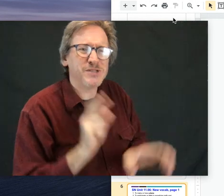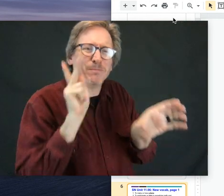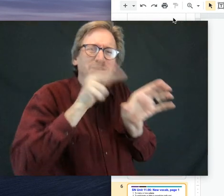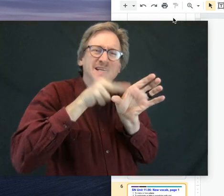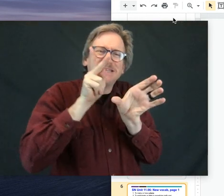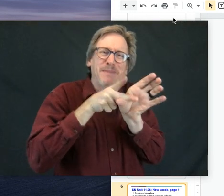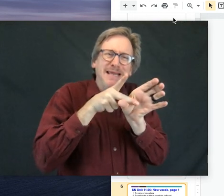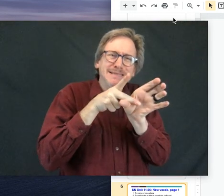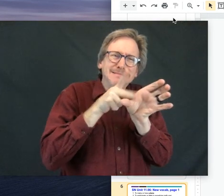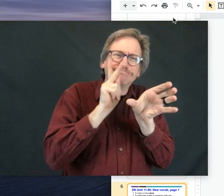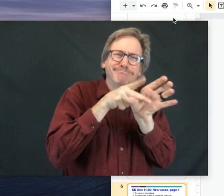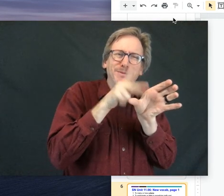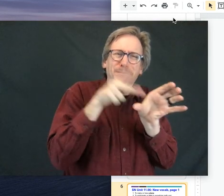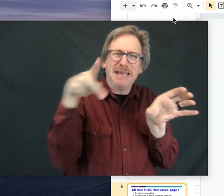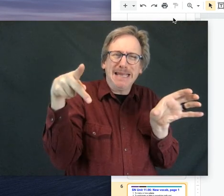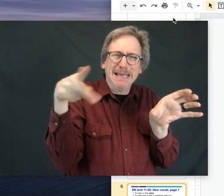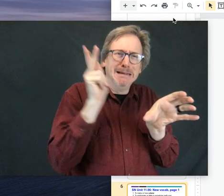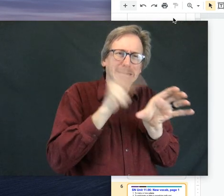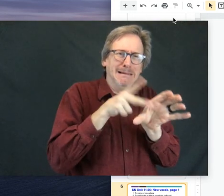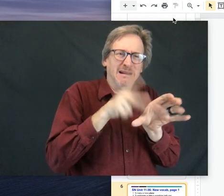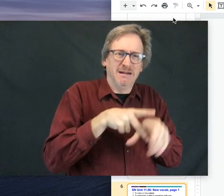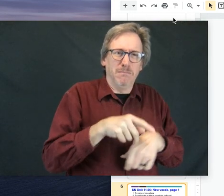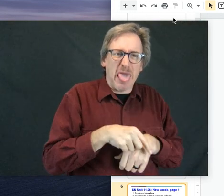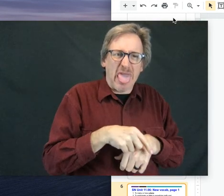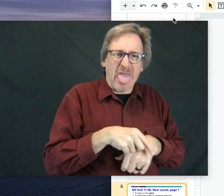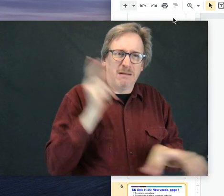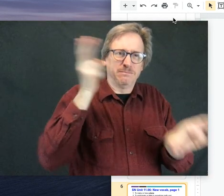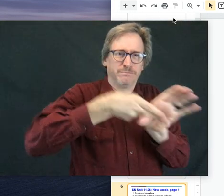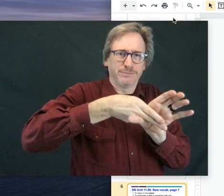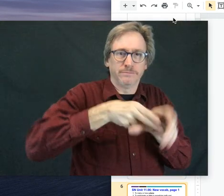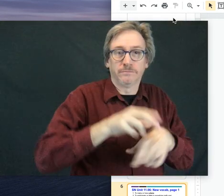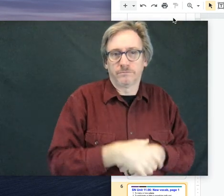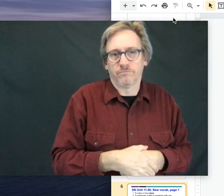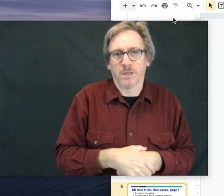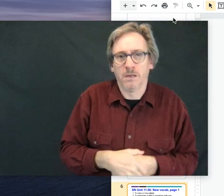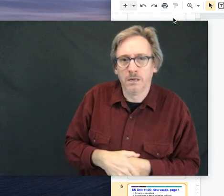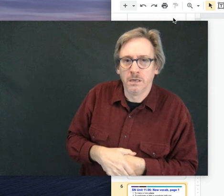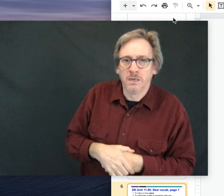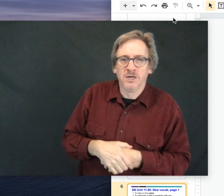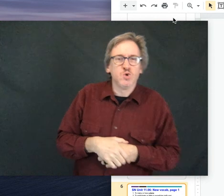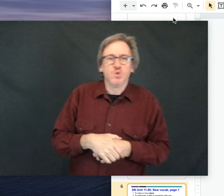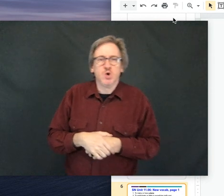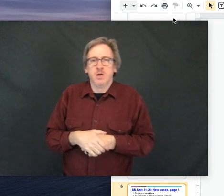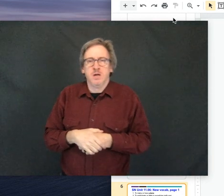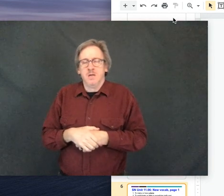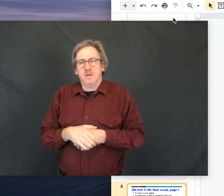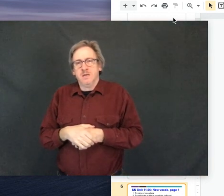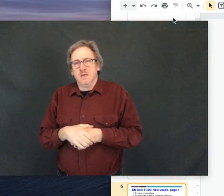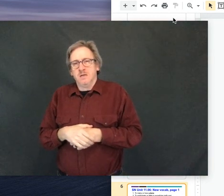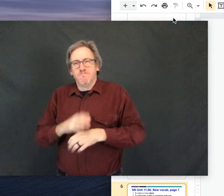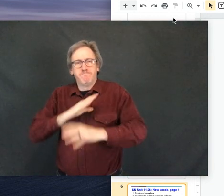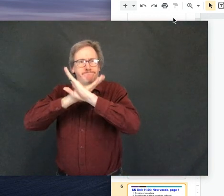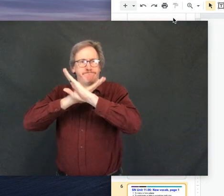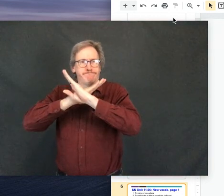Sometimes you say participate with a P. Blah.